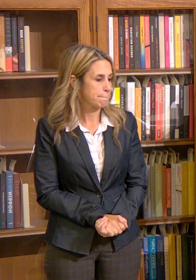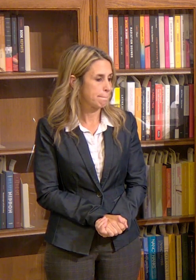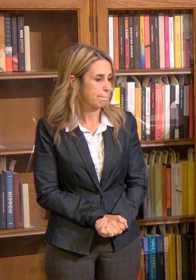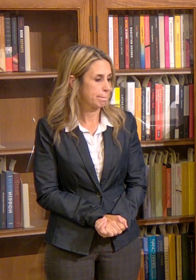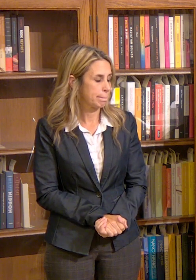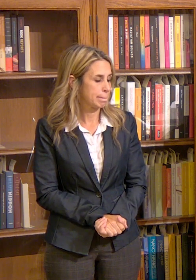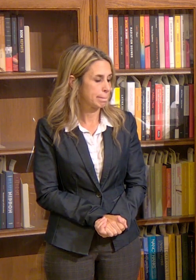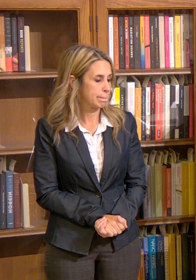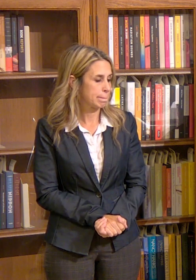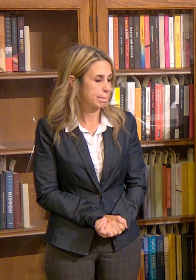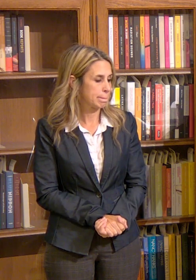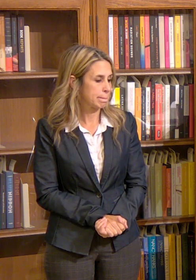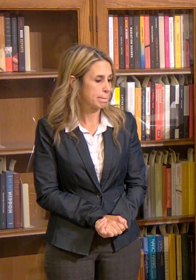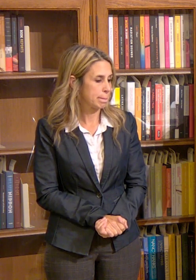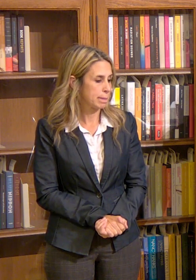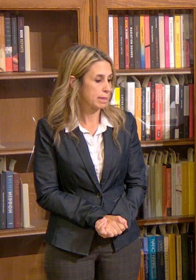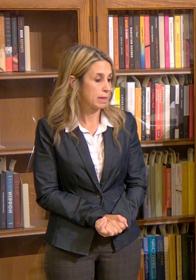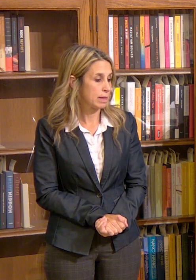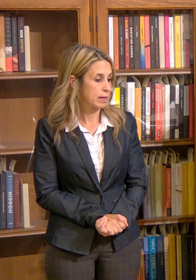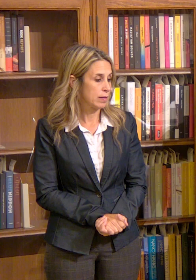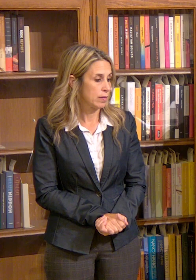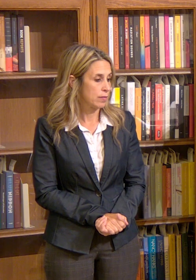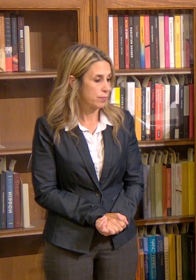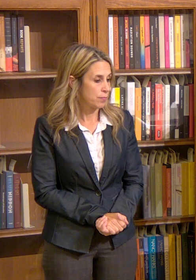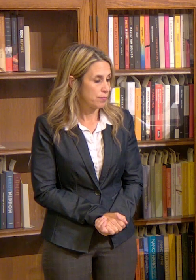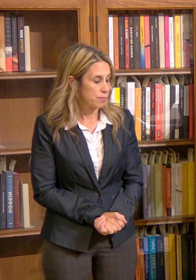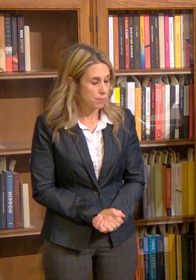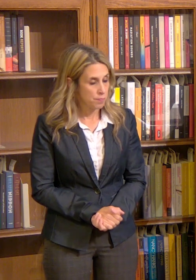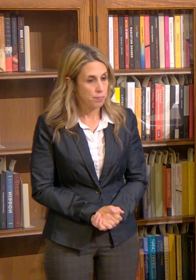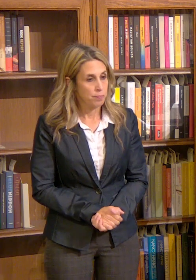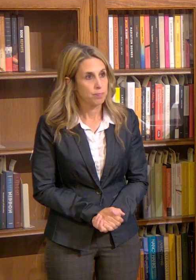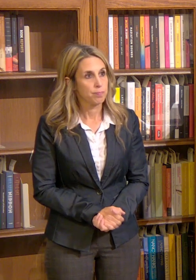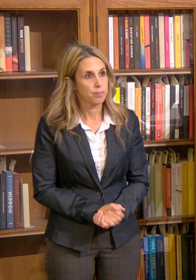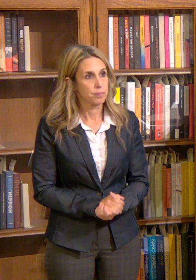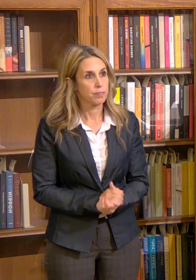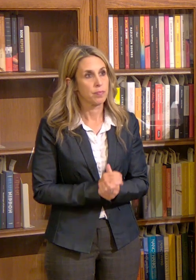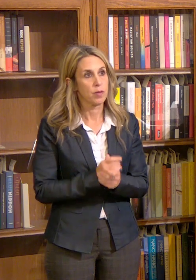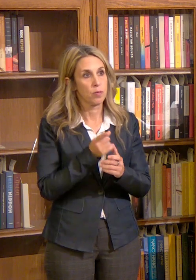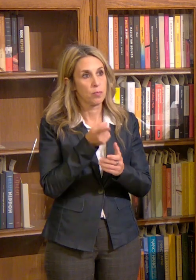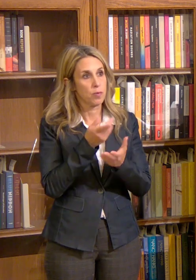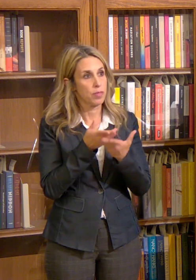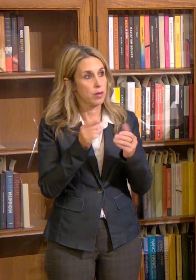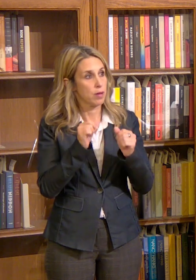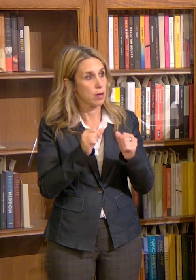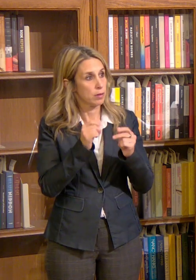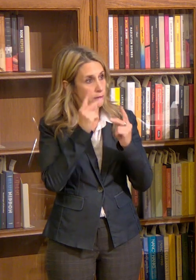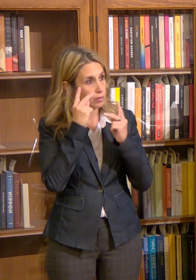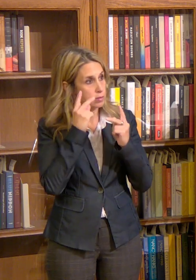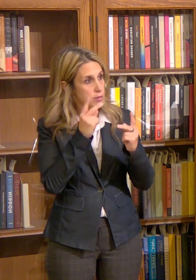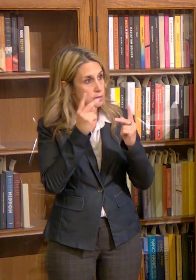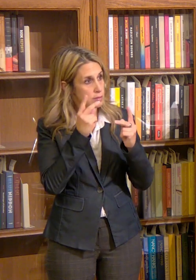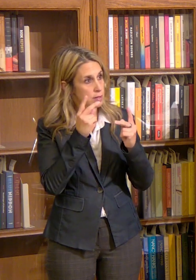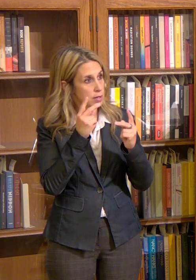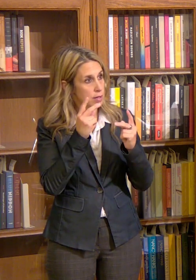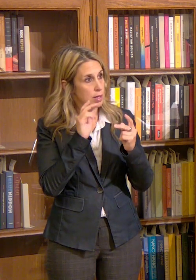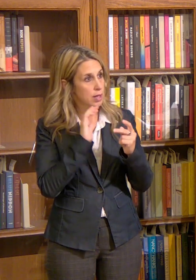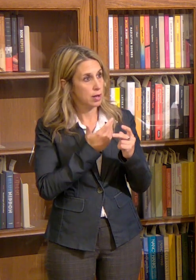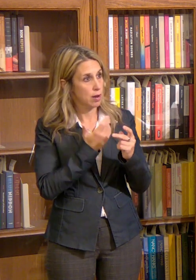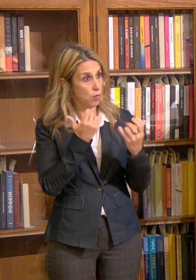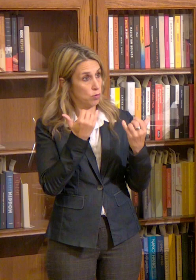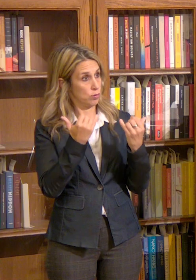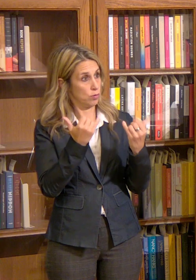we the one Saving Grace I can see is that in our current current